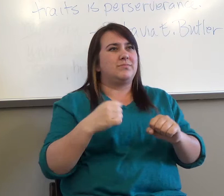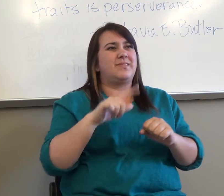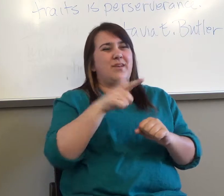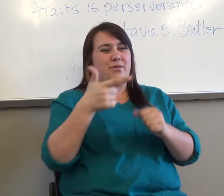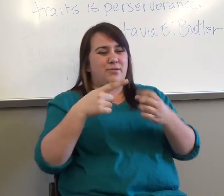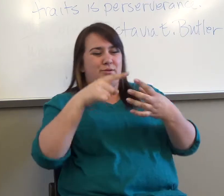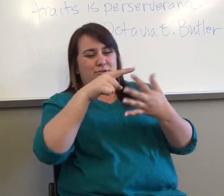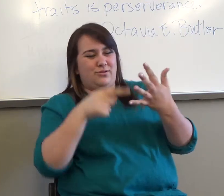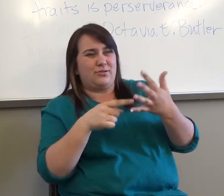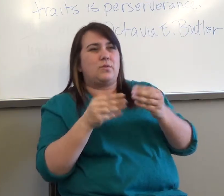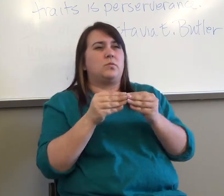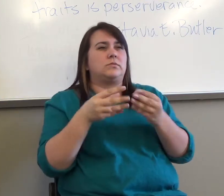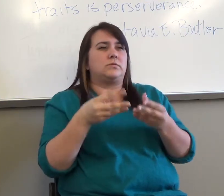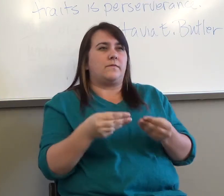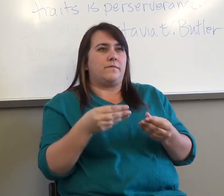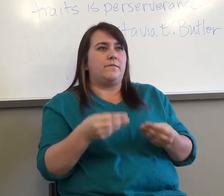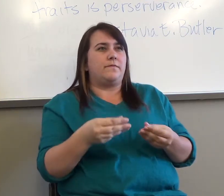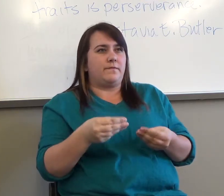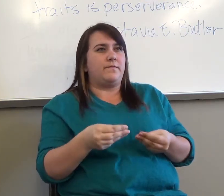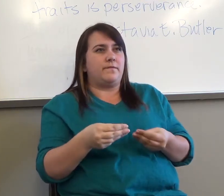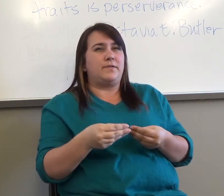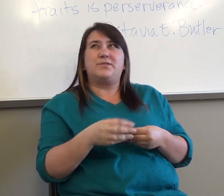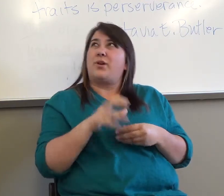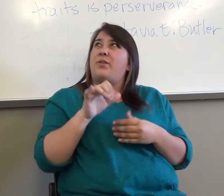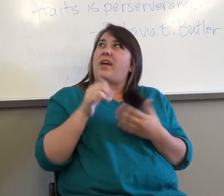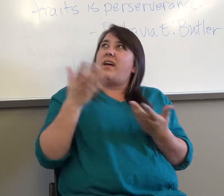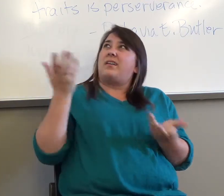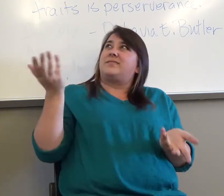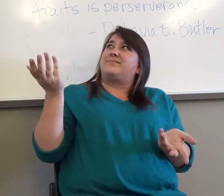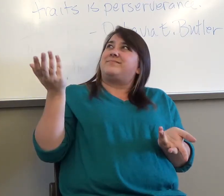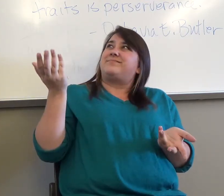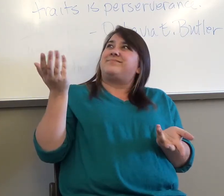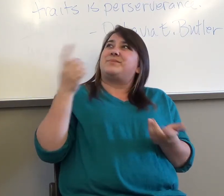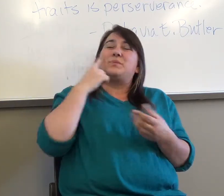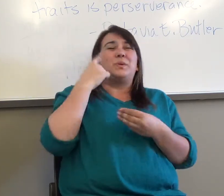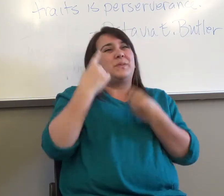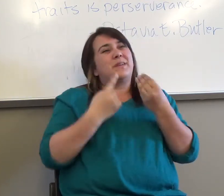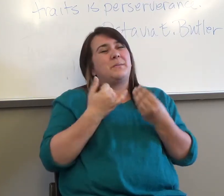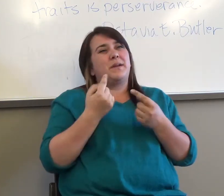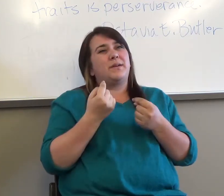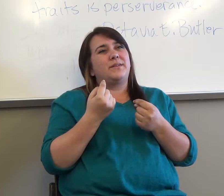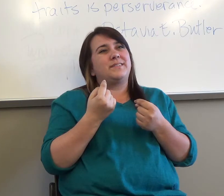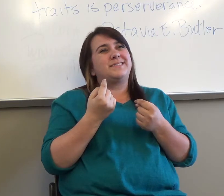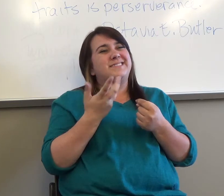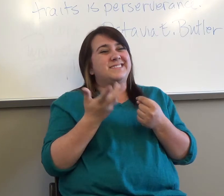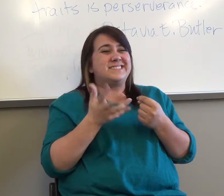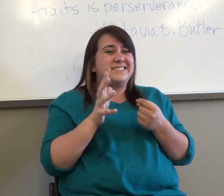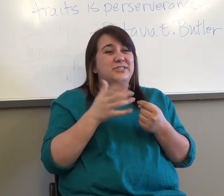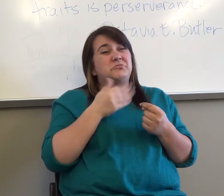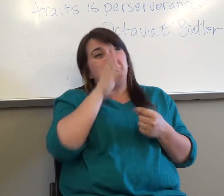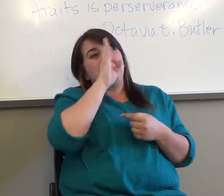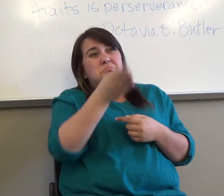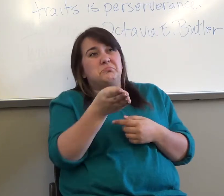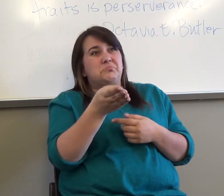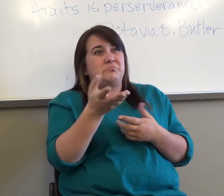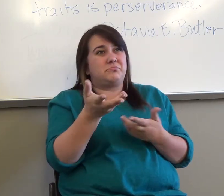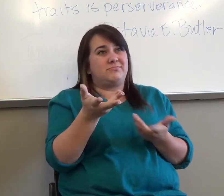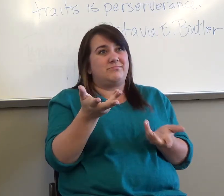arguments. Okay, so that's, when you think about it, those are pretty straightforward. If you basically